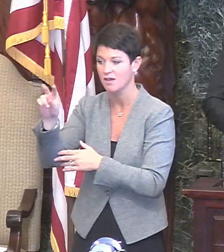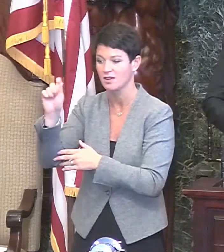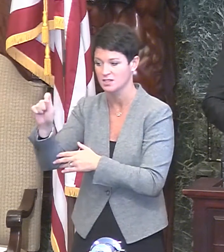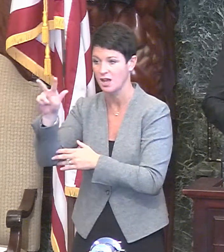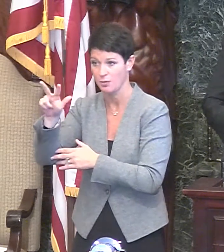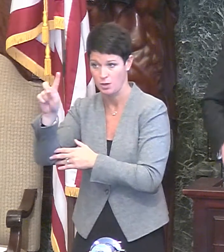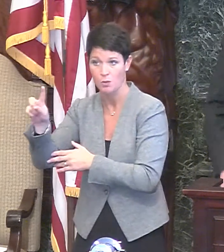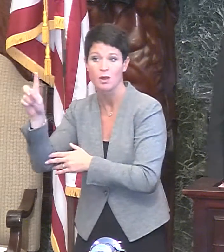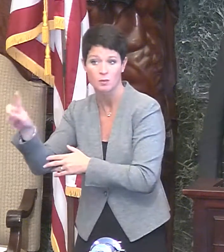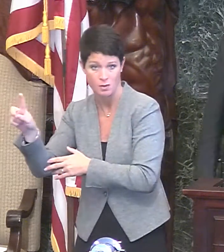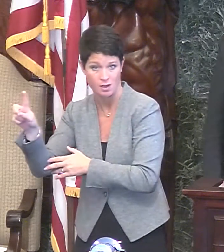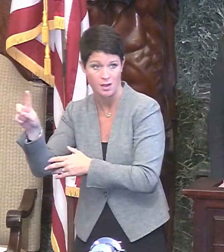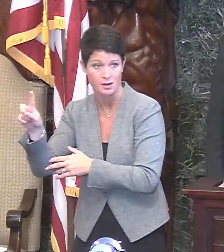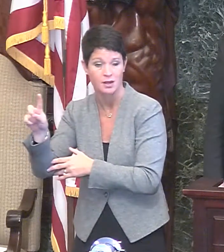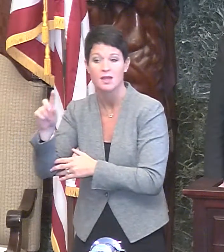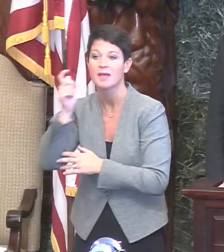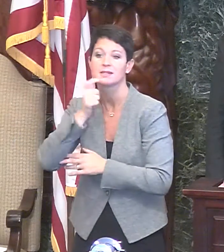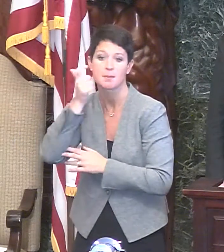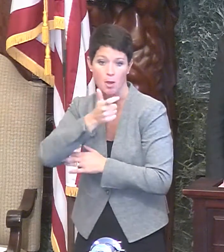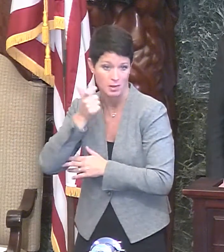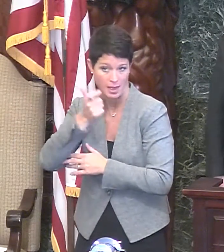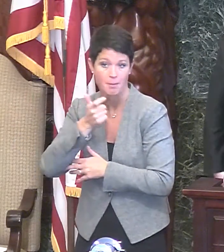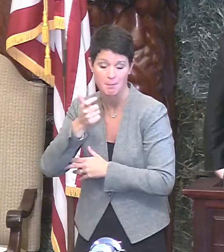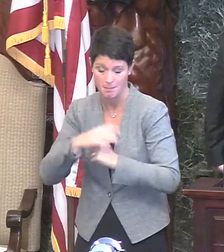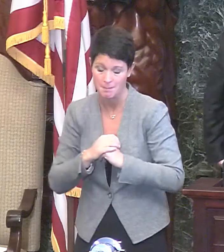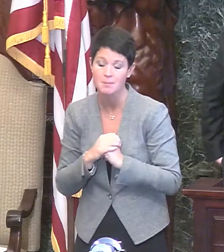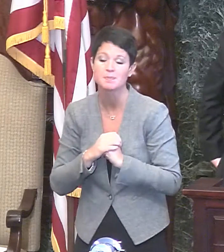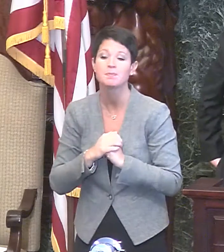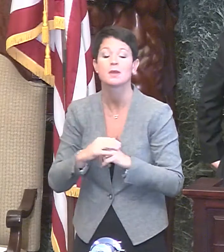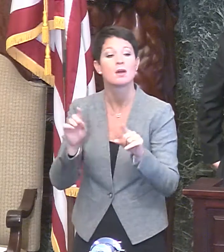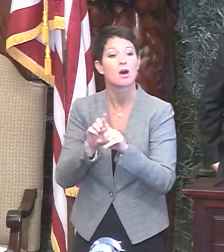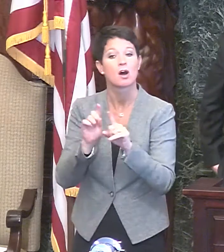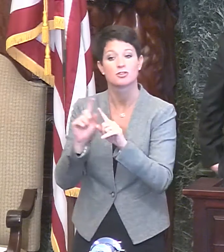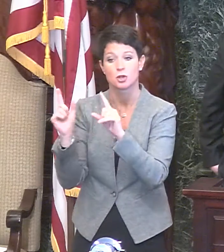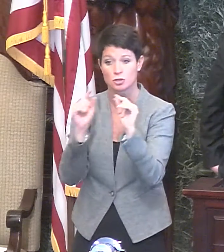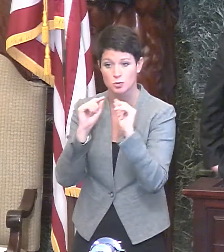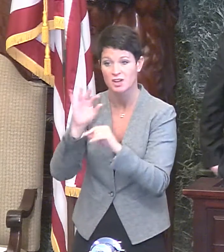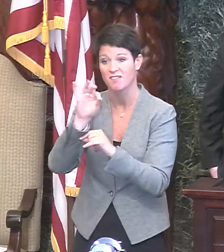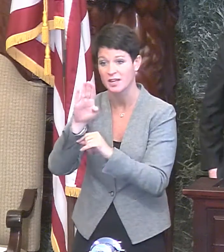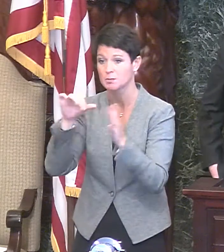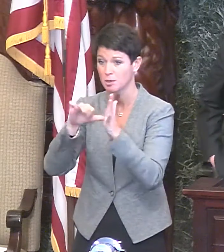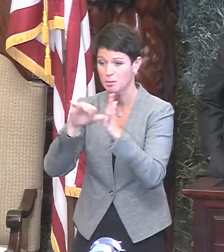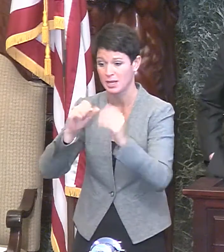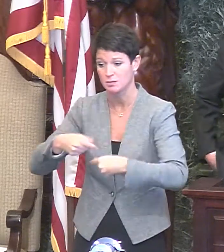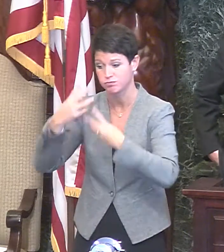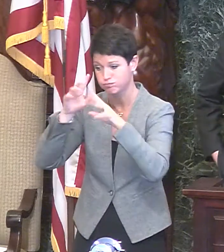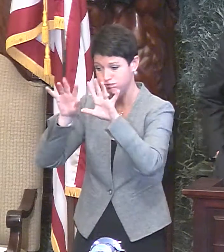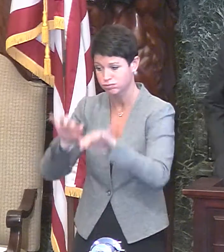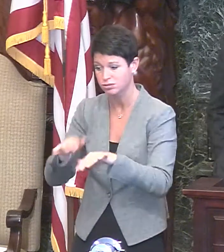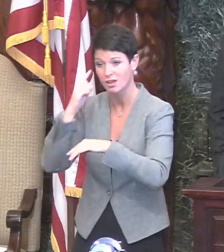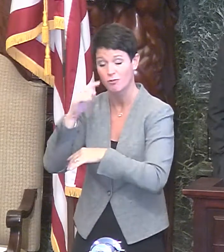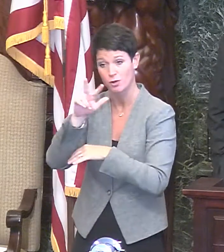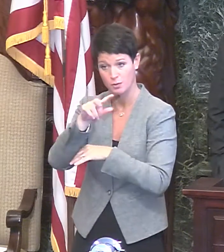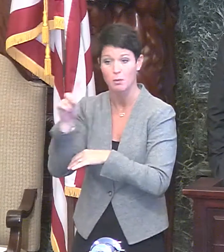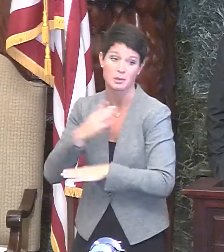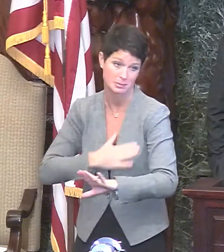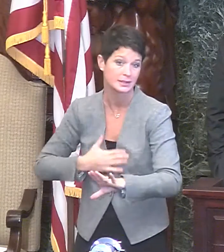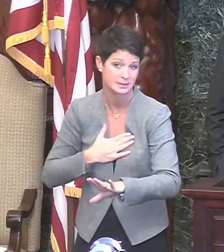www.phila.gov/311, which is the mobile app. Also through our Twitter and Facebook pages for Philly